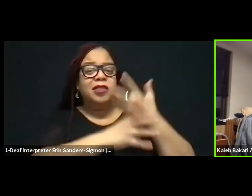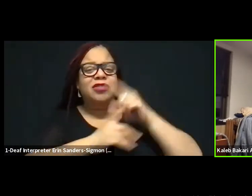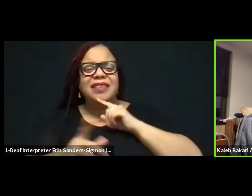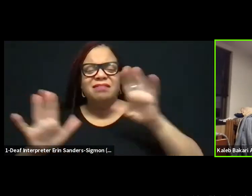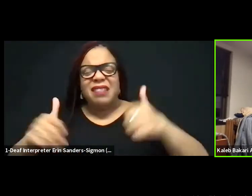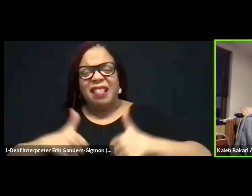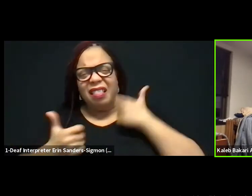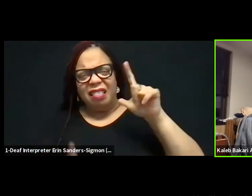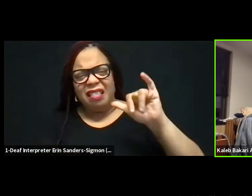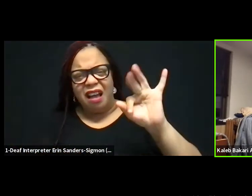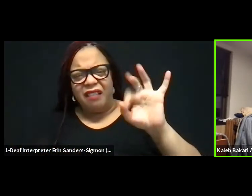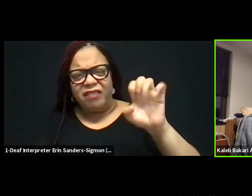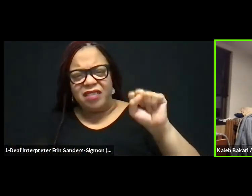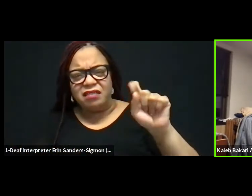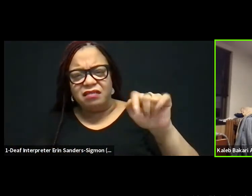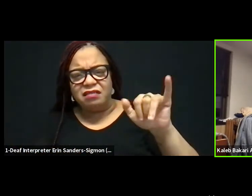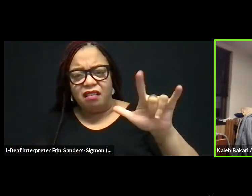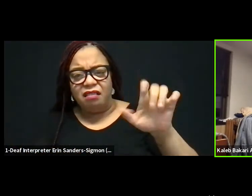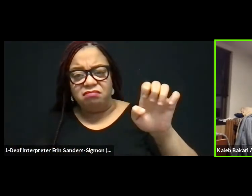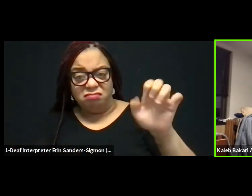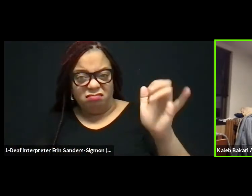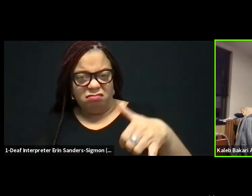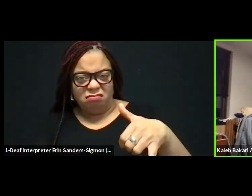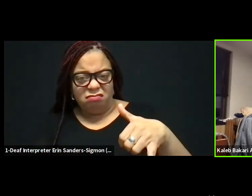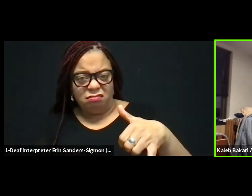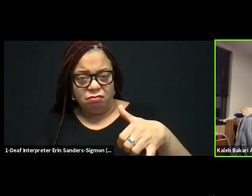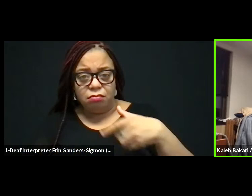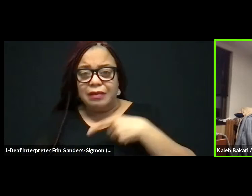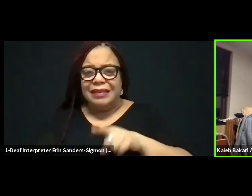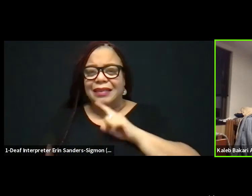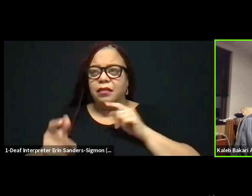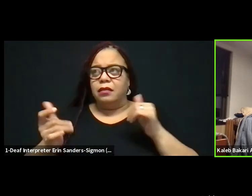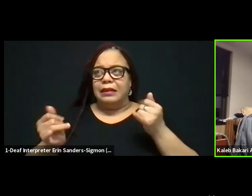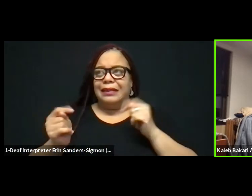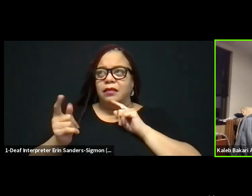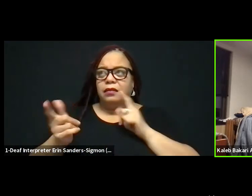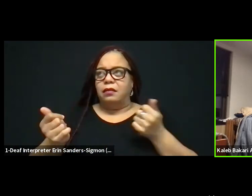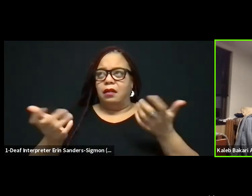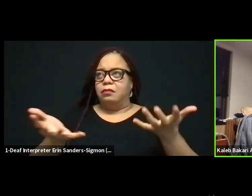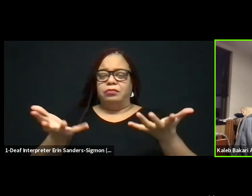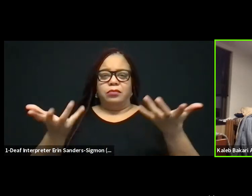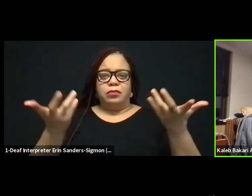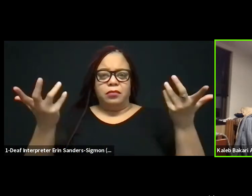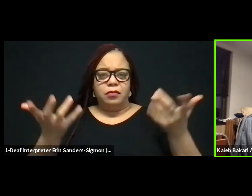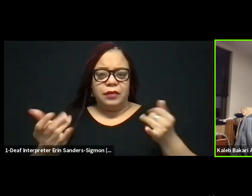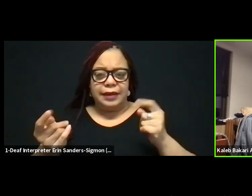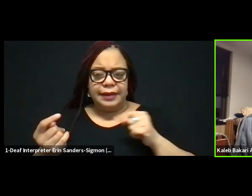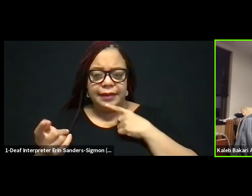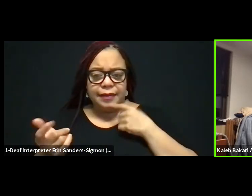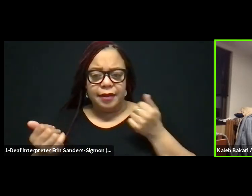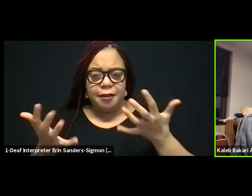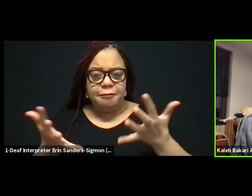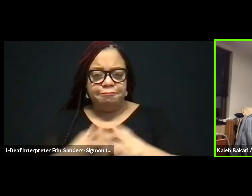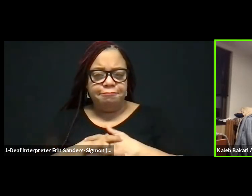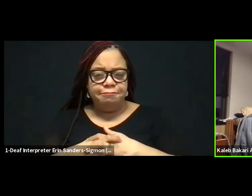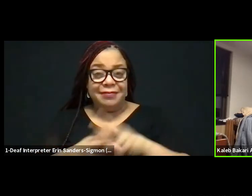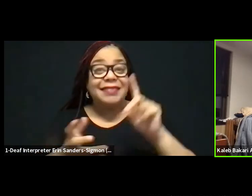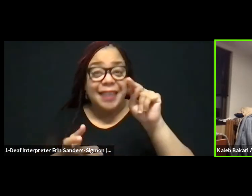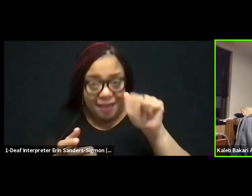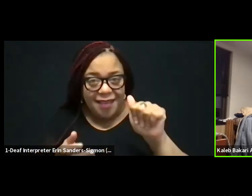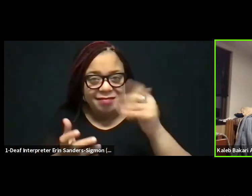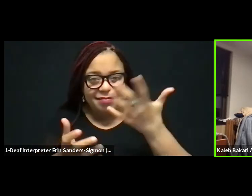DNA element that I think many folk who are at the margins already have